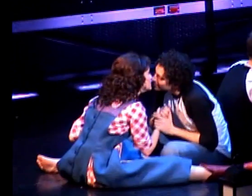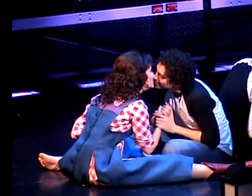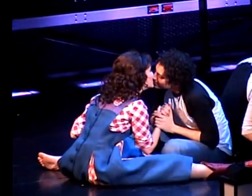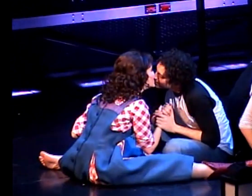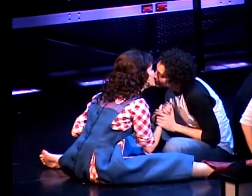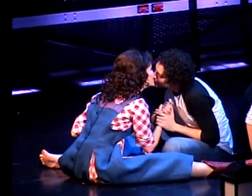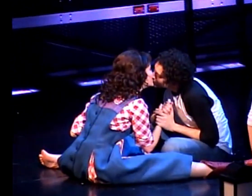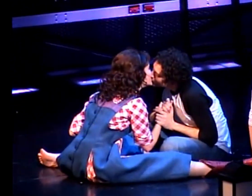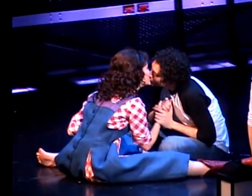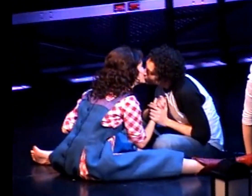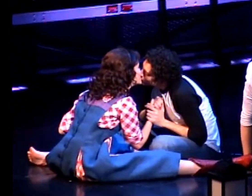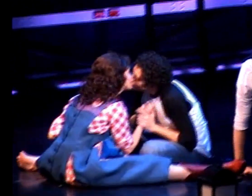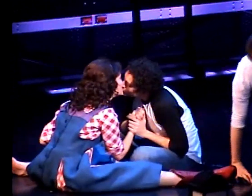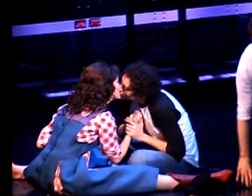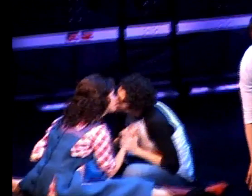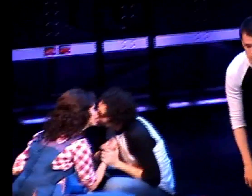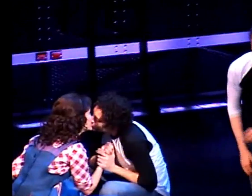Ooh. Ooh. Hm. Ooh. Something